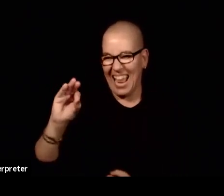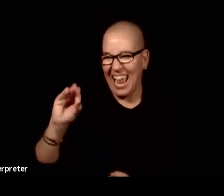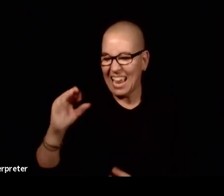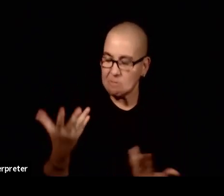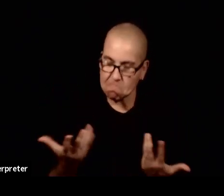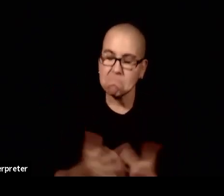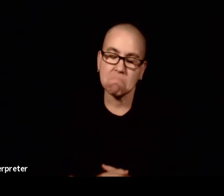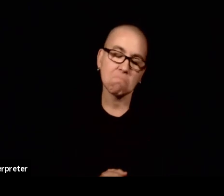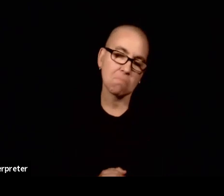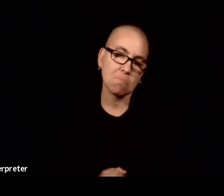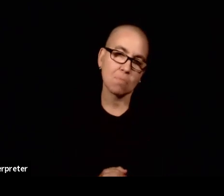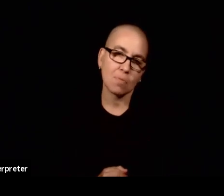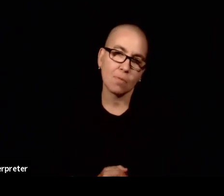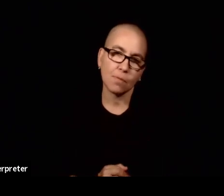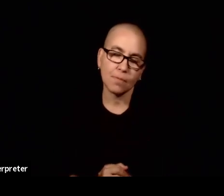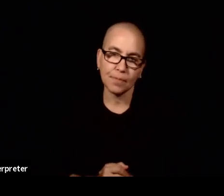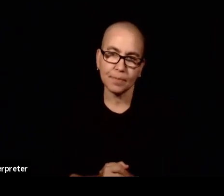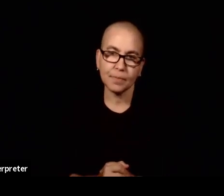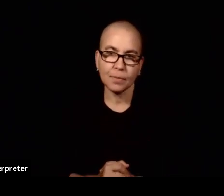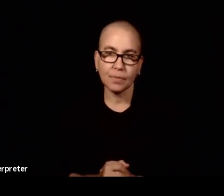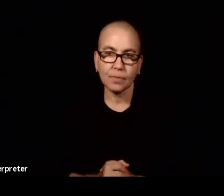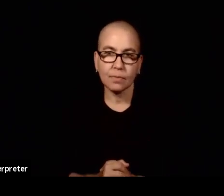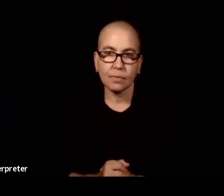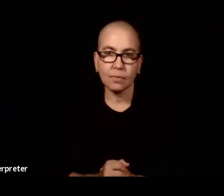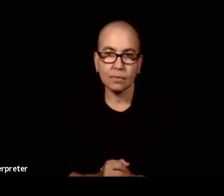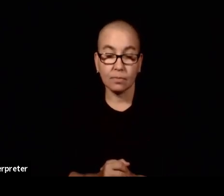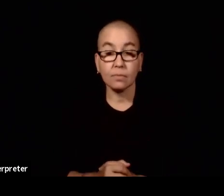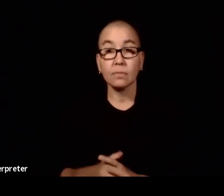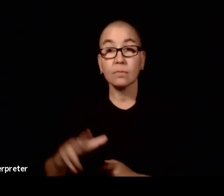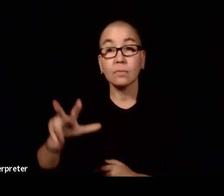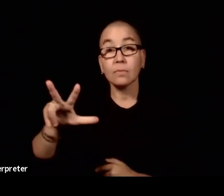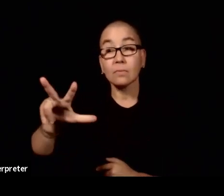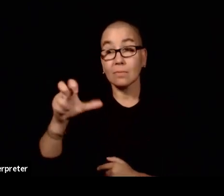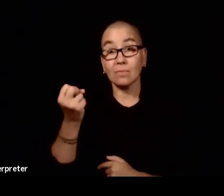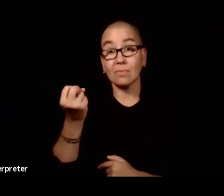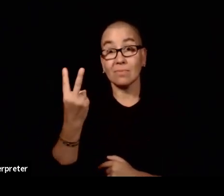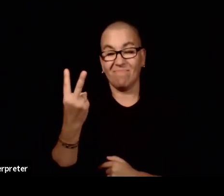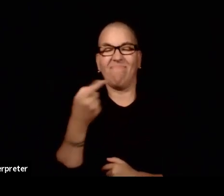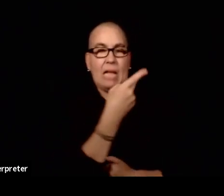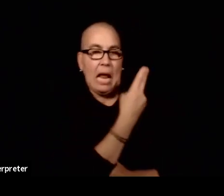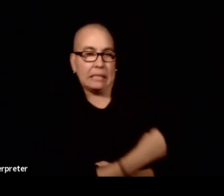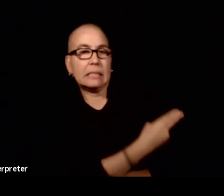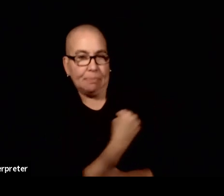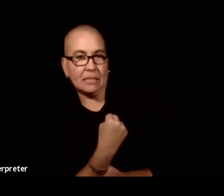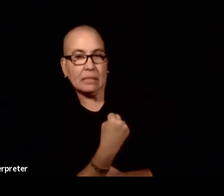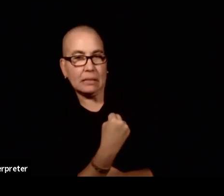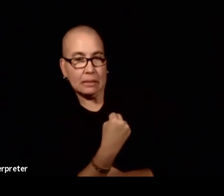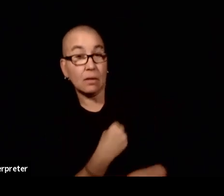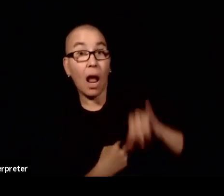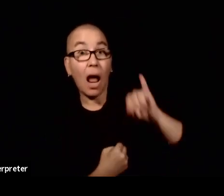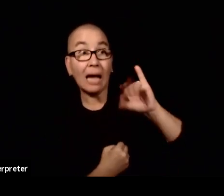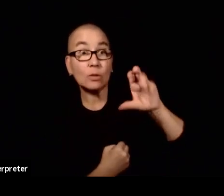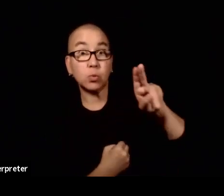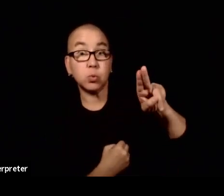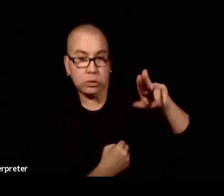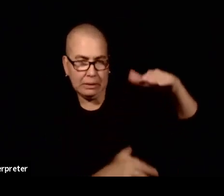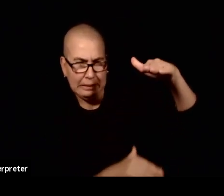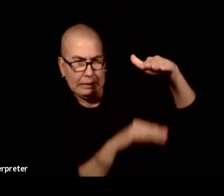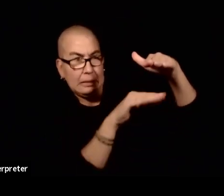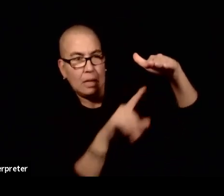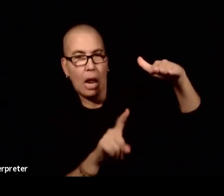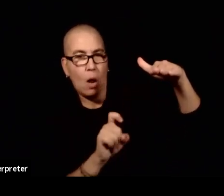151 of them are in intensive care. This represents a net increase of 14 people in the hospital from the day